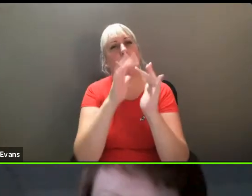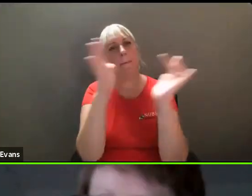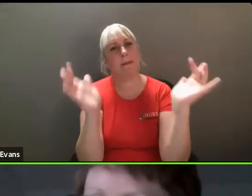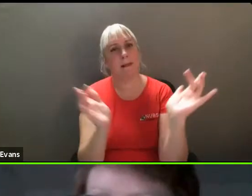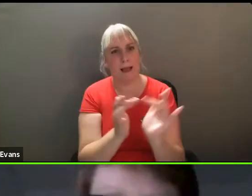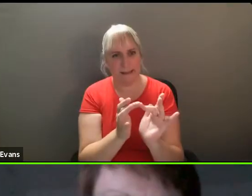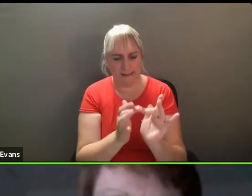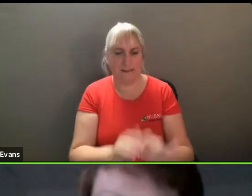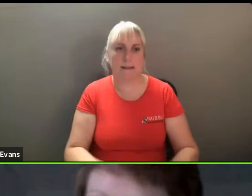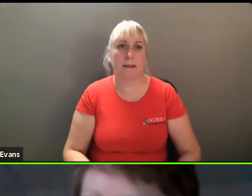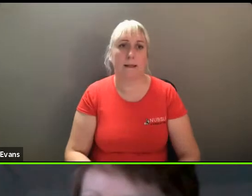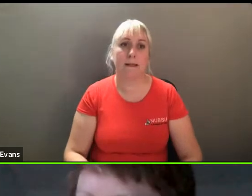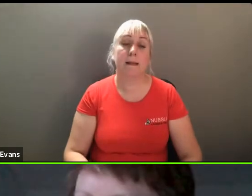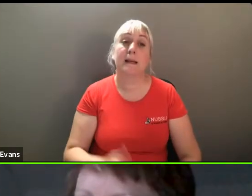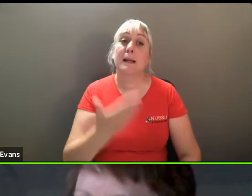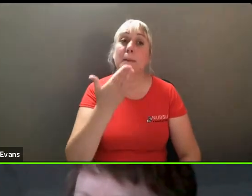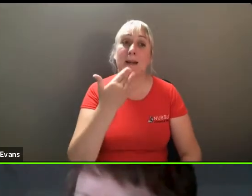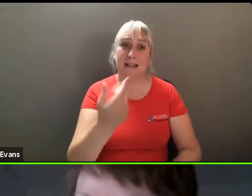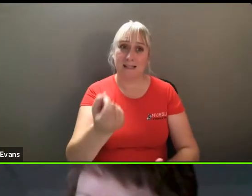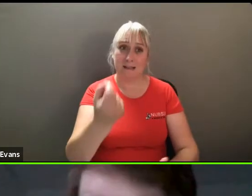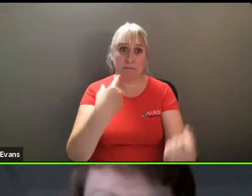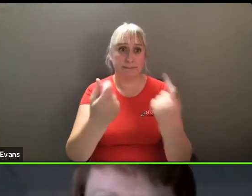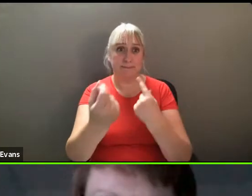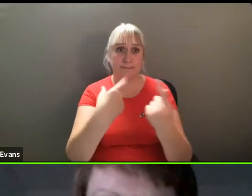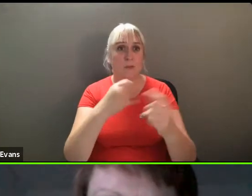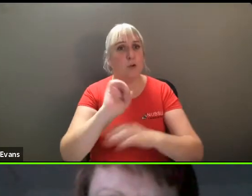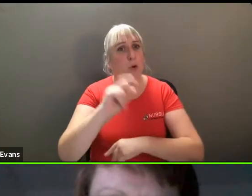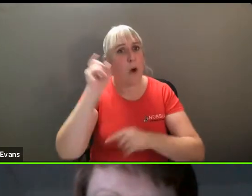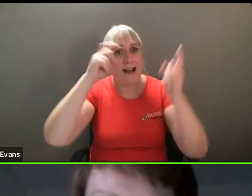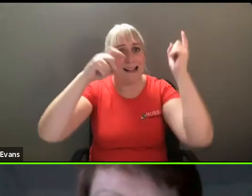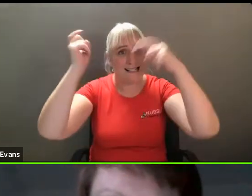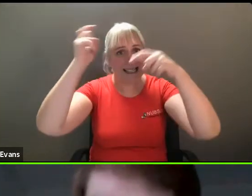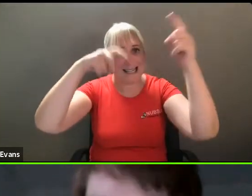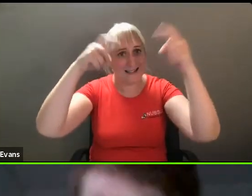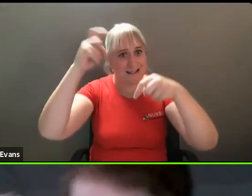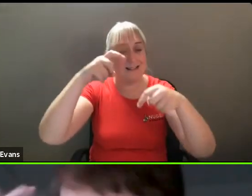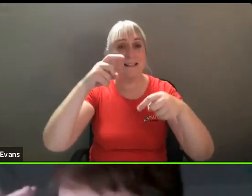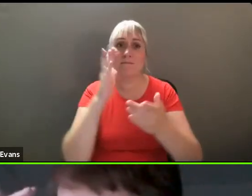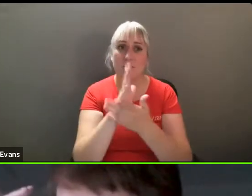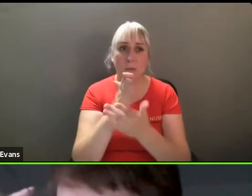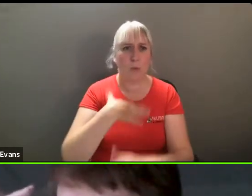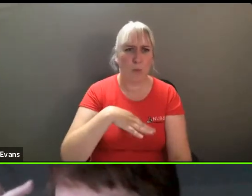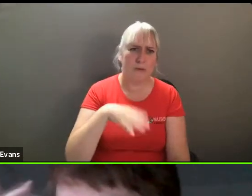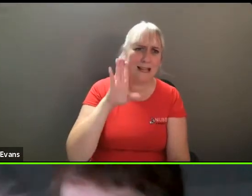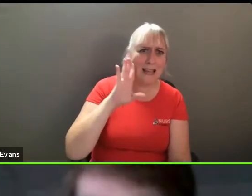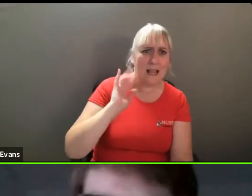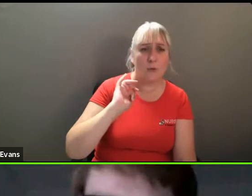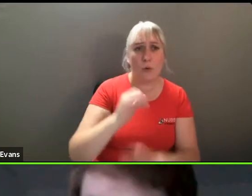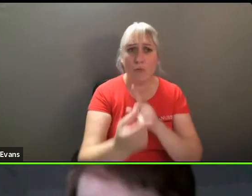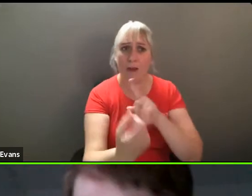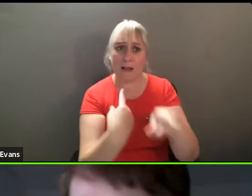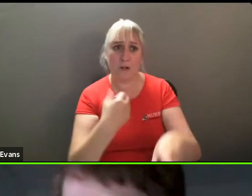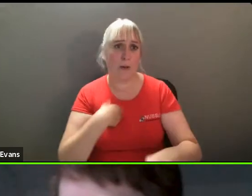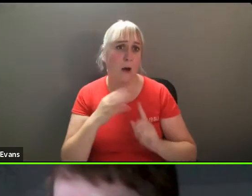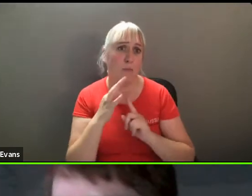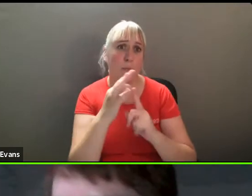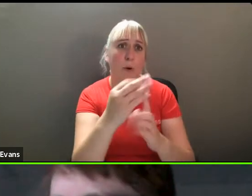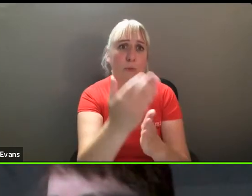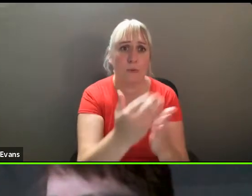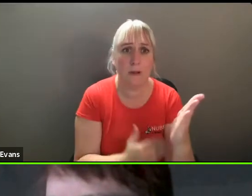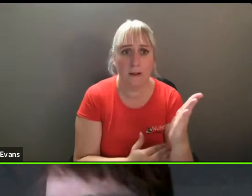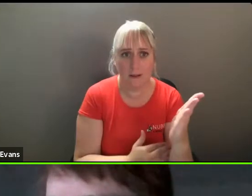as Catherine said, please do send in your ideas. That's what we want to hear, your reactions to the proposals that are in the